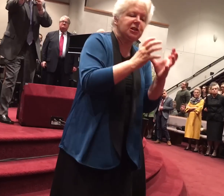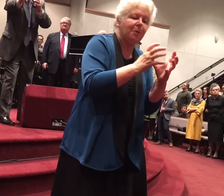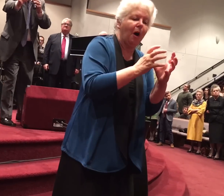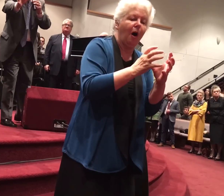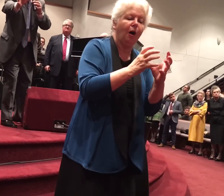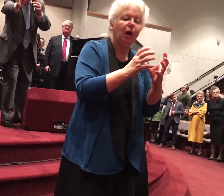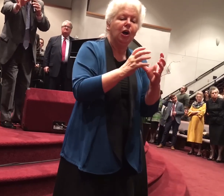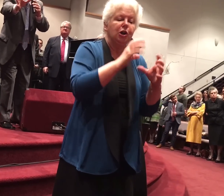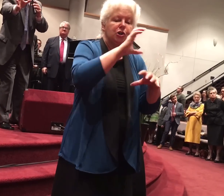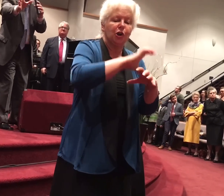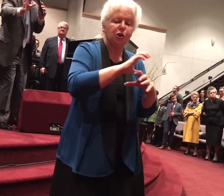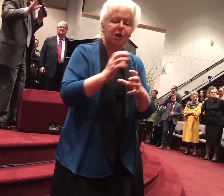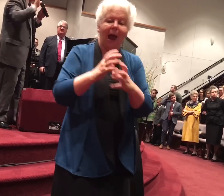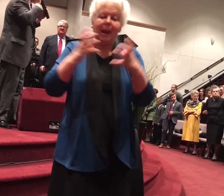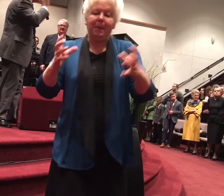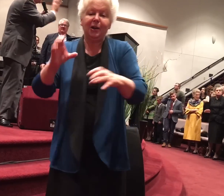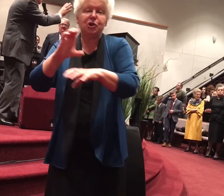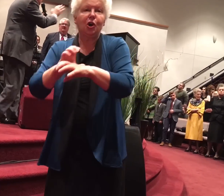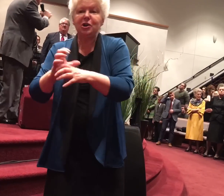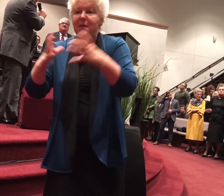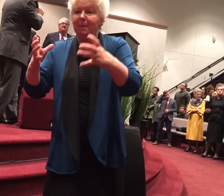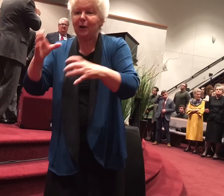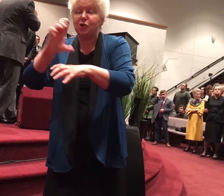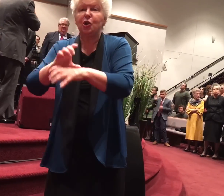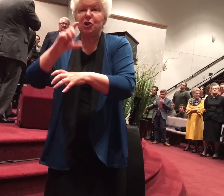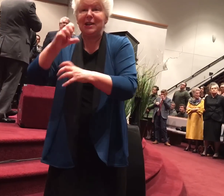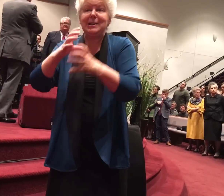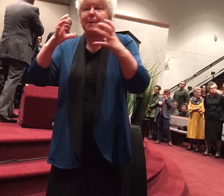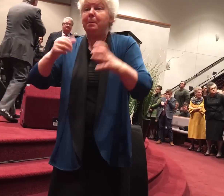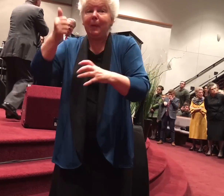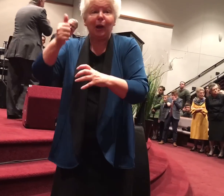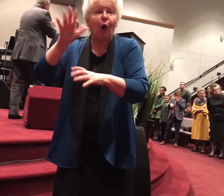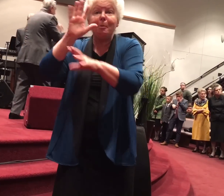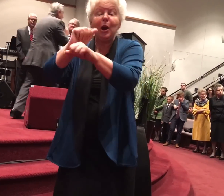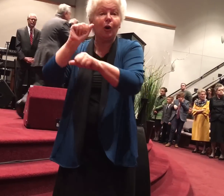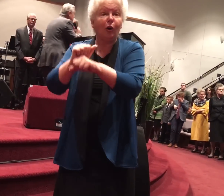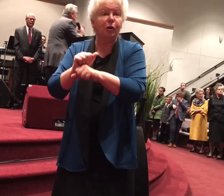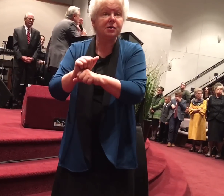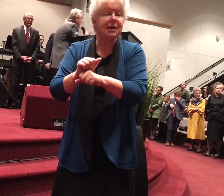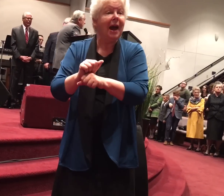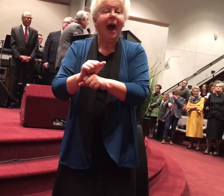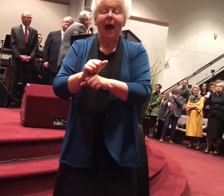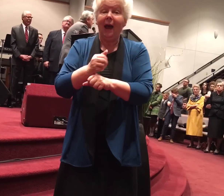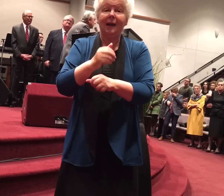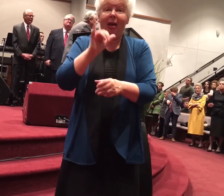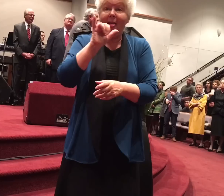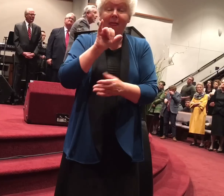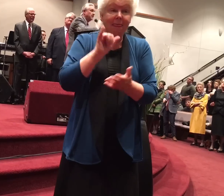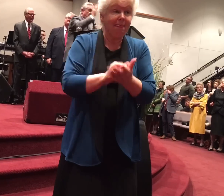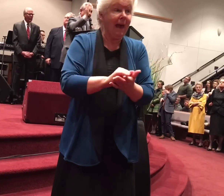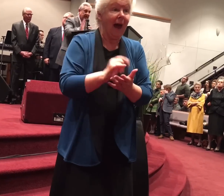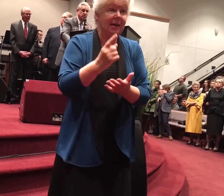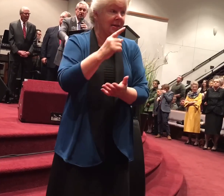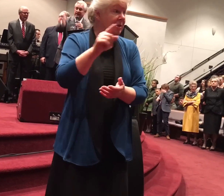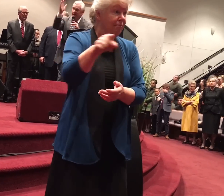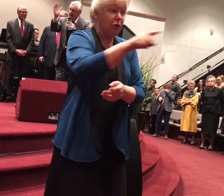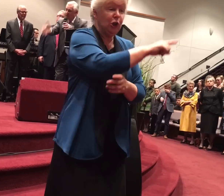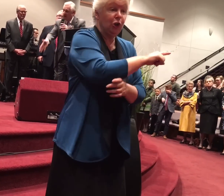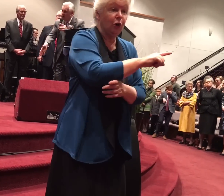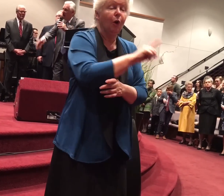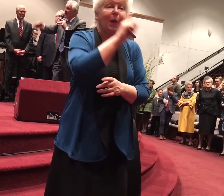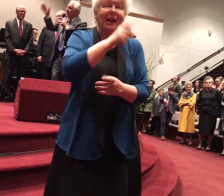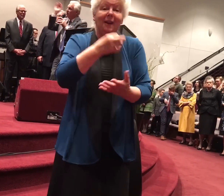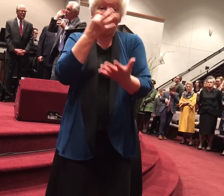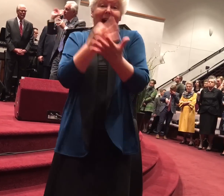needs bigger miracles. And that's where you are. You're going to have bigger miracles than you ever had before, financially and